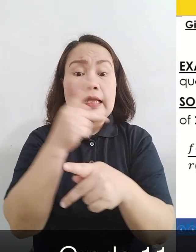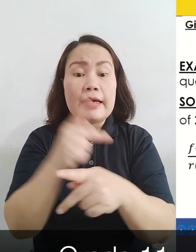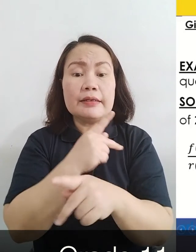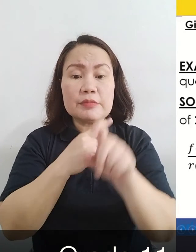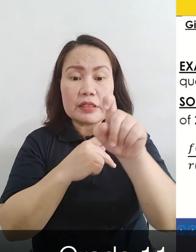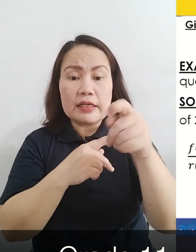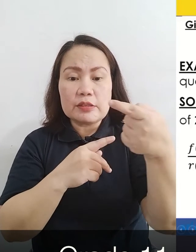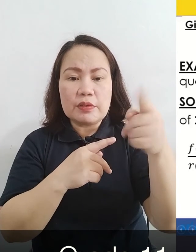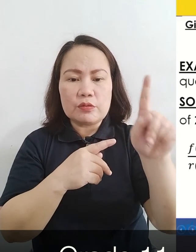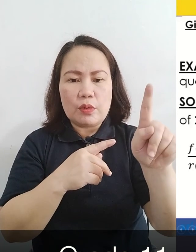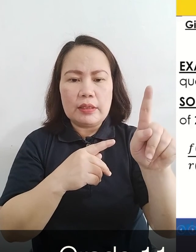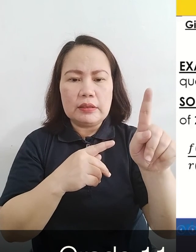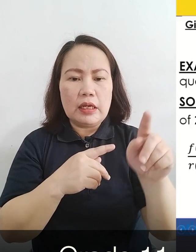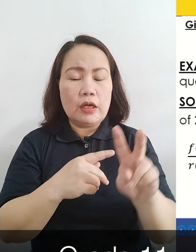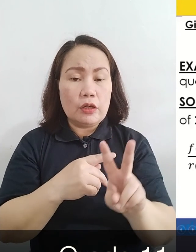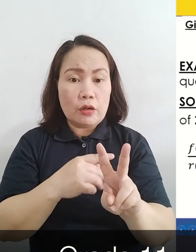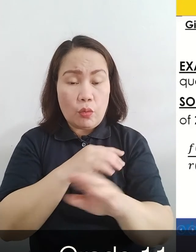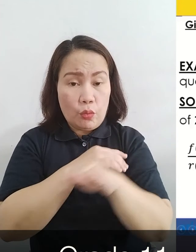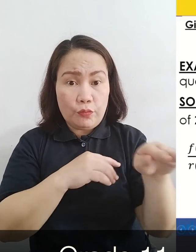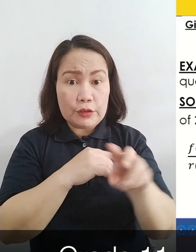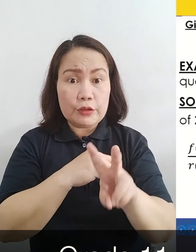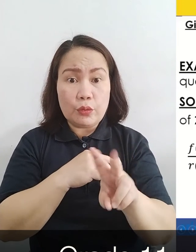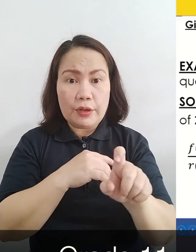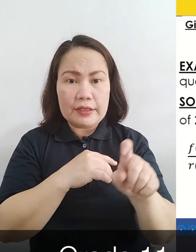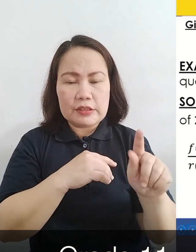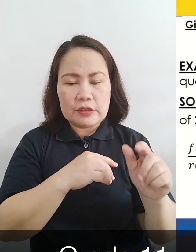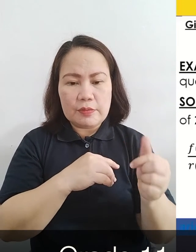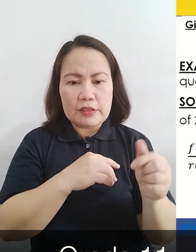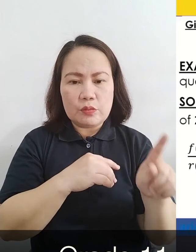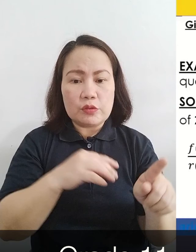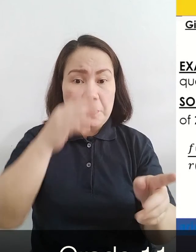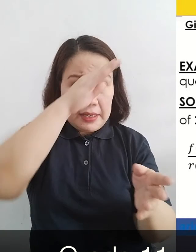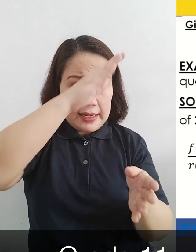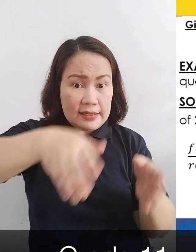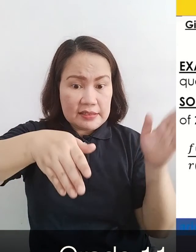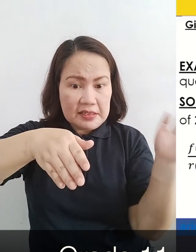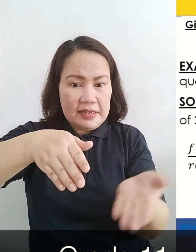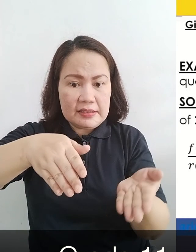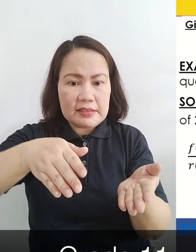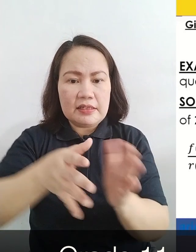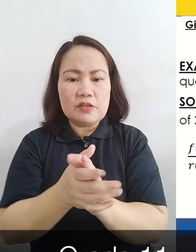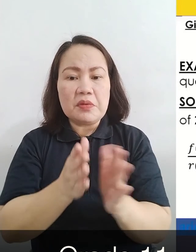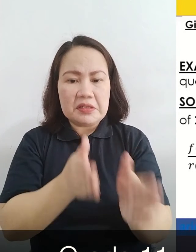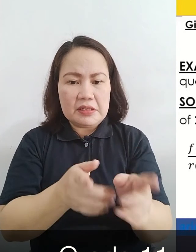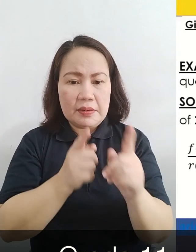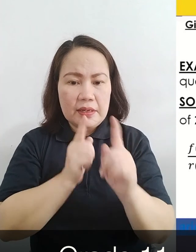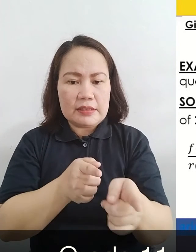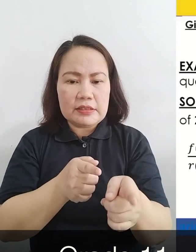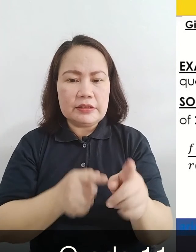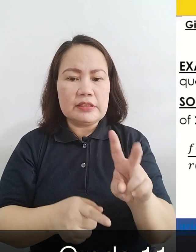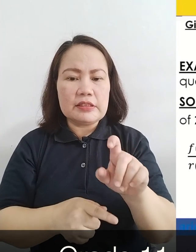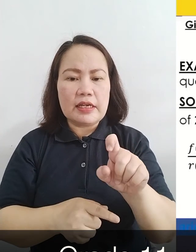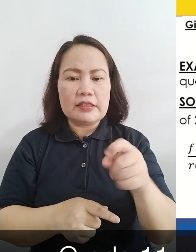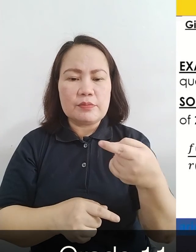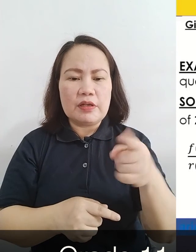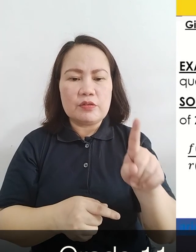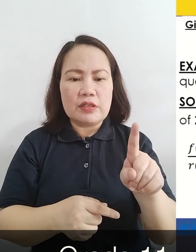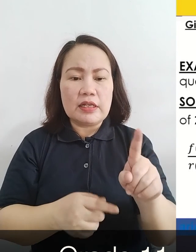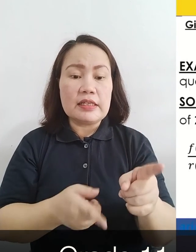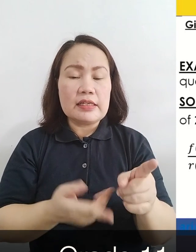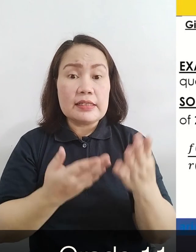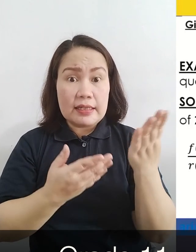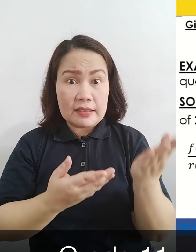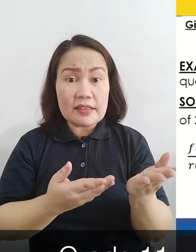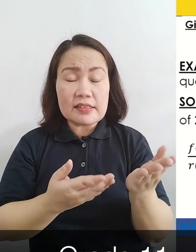Kaya maka-cancel to. So, therefore, the answer is x minus 1. And that is the quotient of